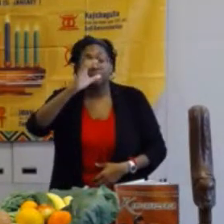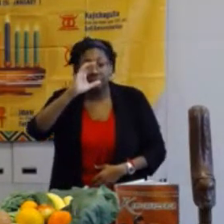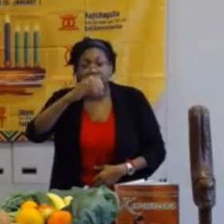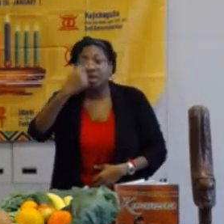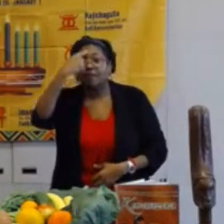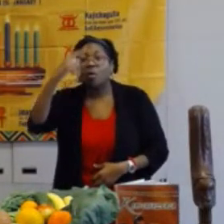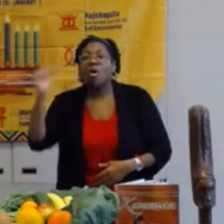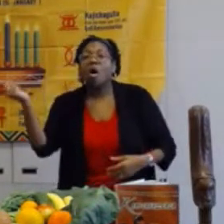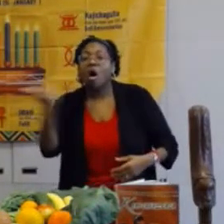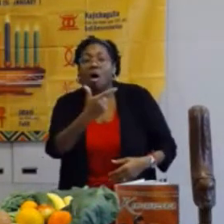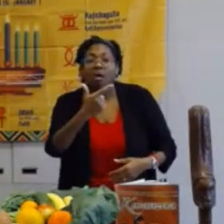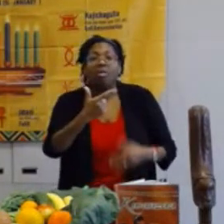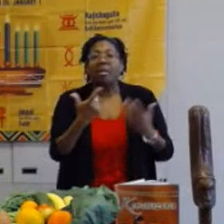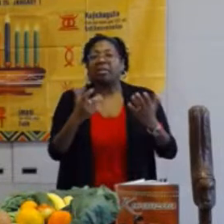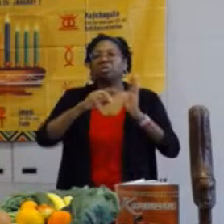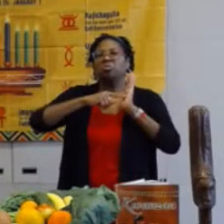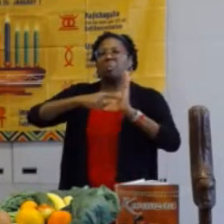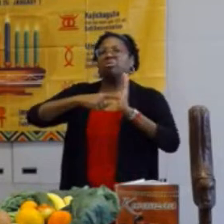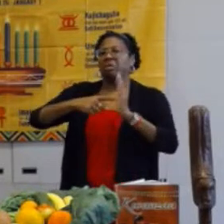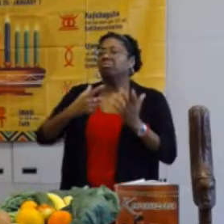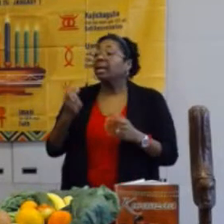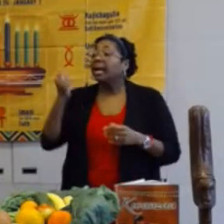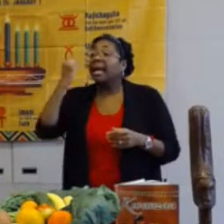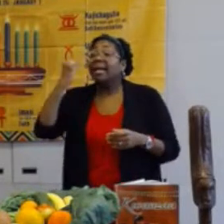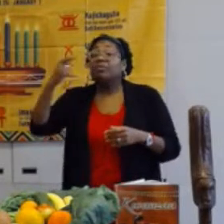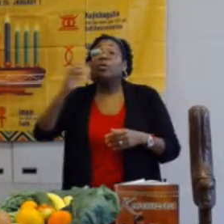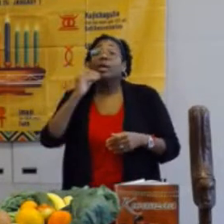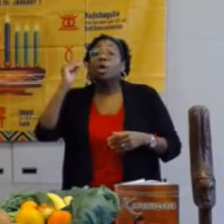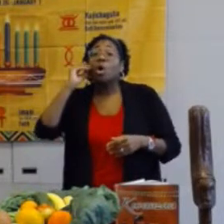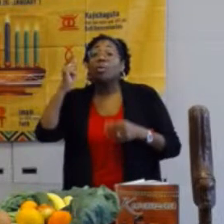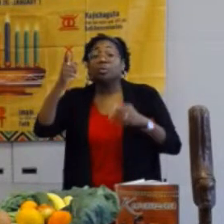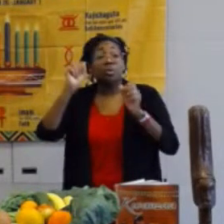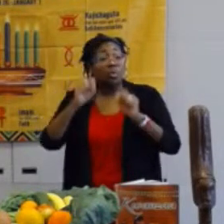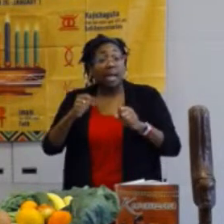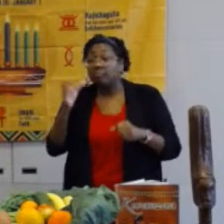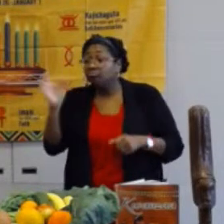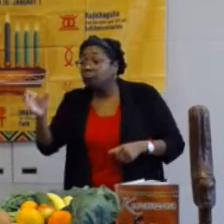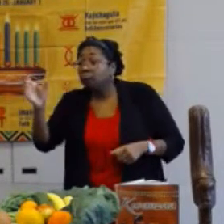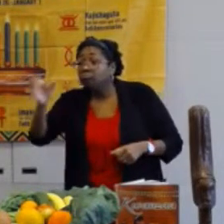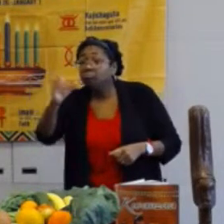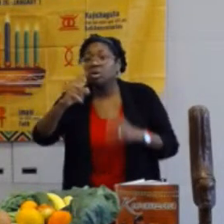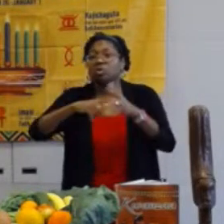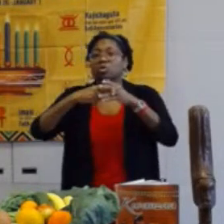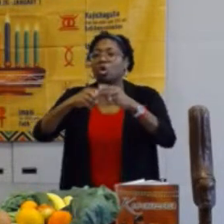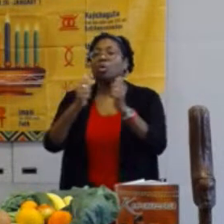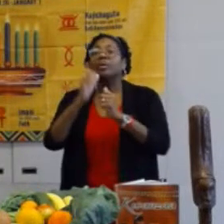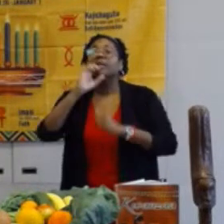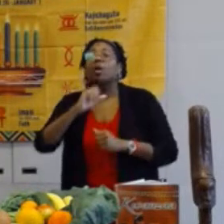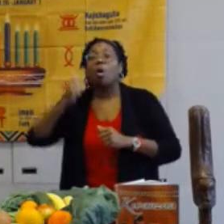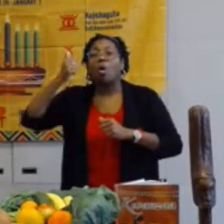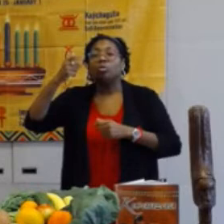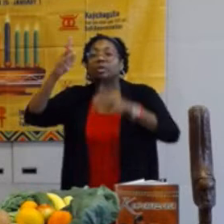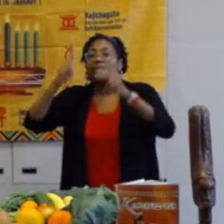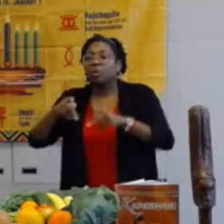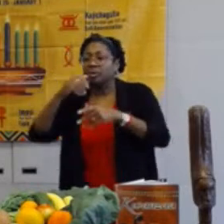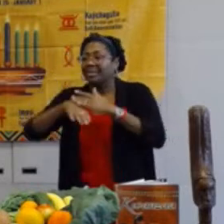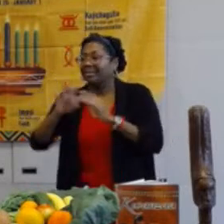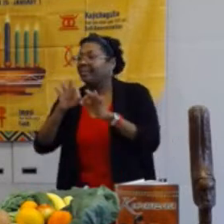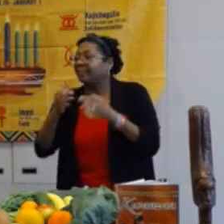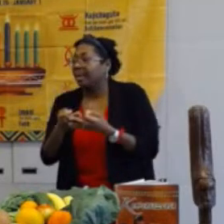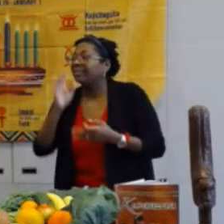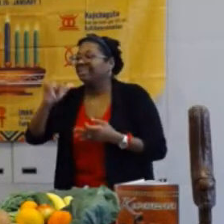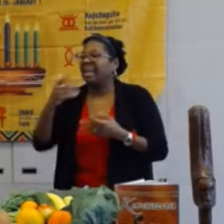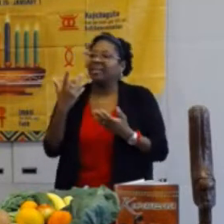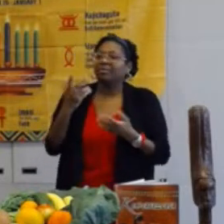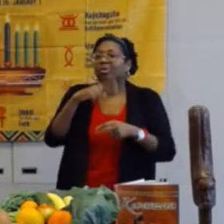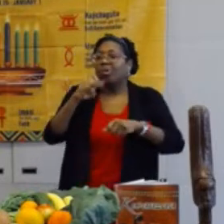certainly if you're doing it at home, you can pass a couple rounds, starting with the eldest person in your family. And that typically would be the person